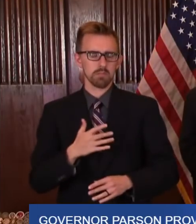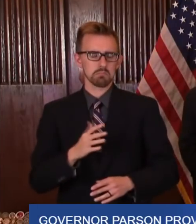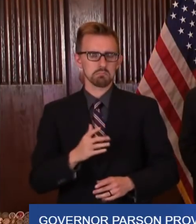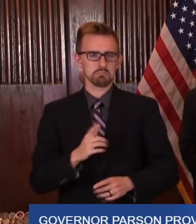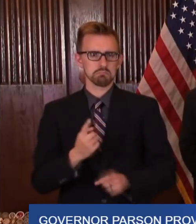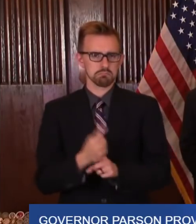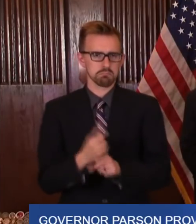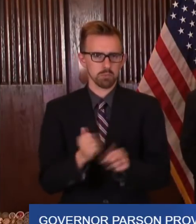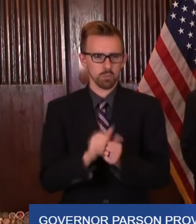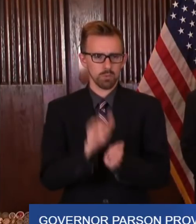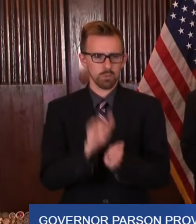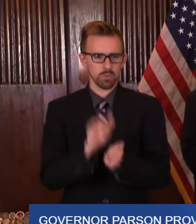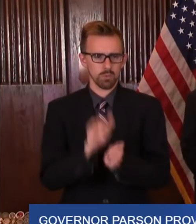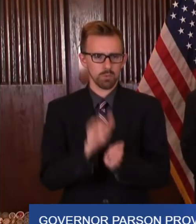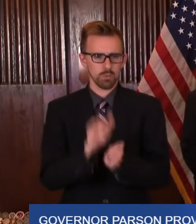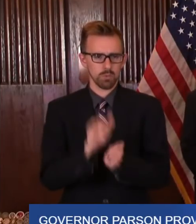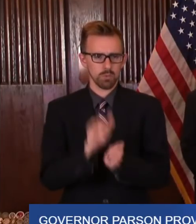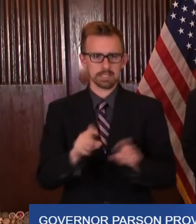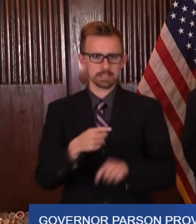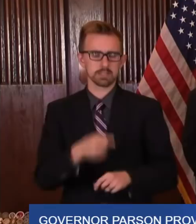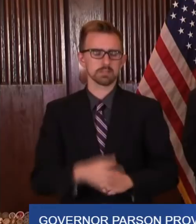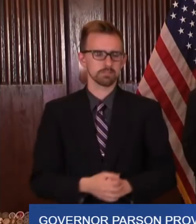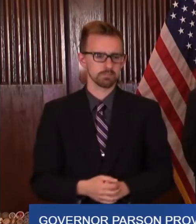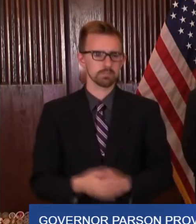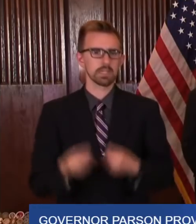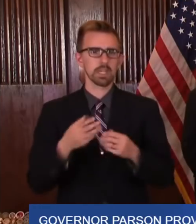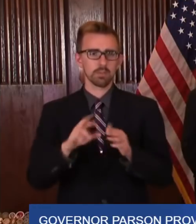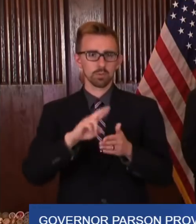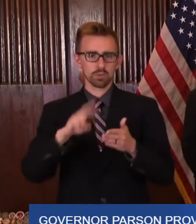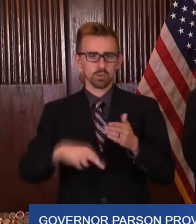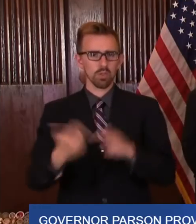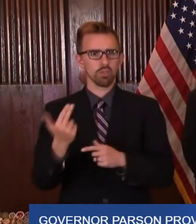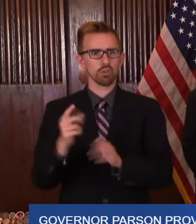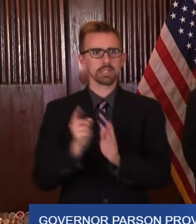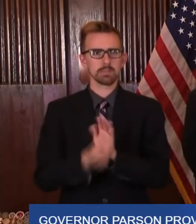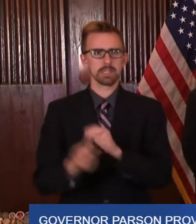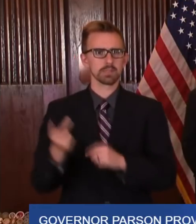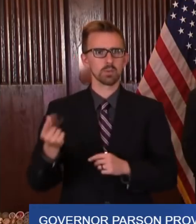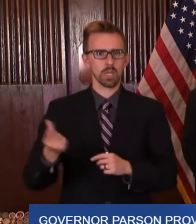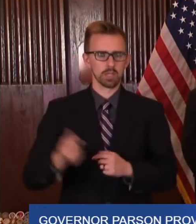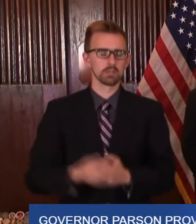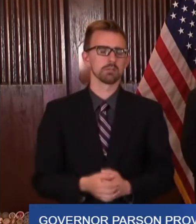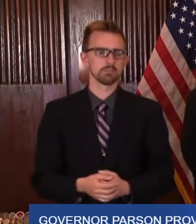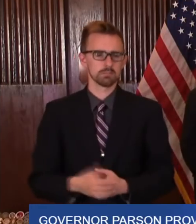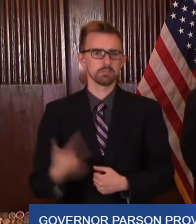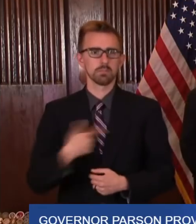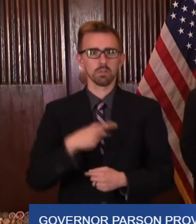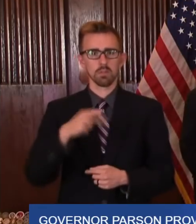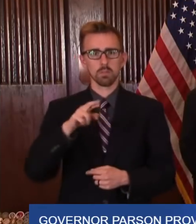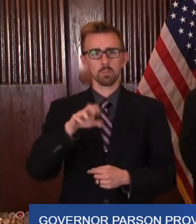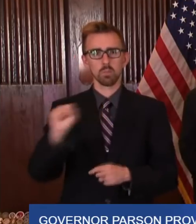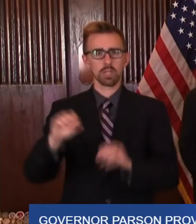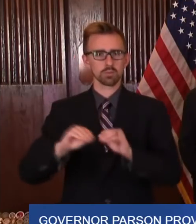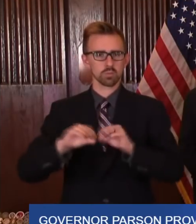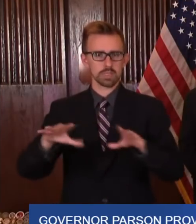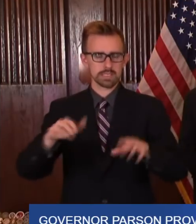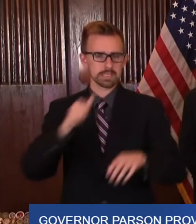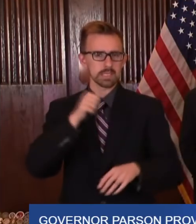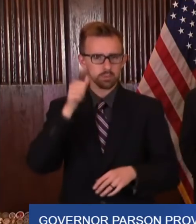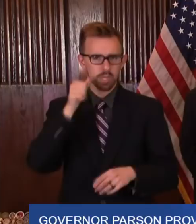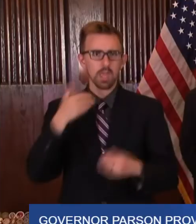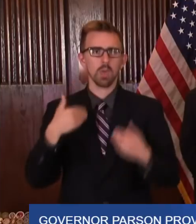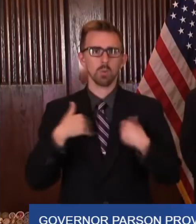and specificity. That's a very accurate test and gives you the result in 13 minutes. We put out a press release yesterday. We have those